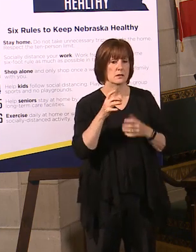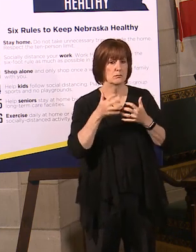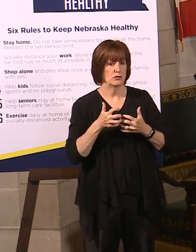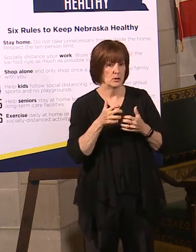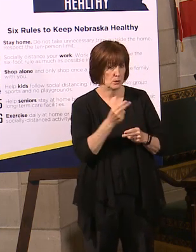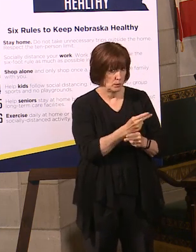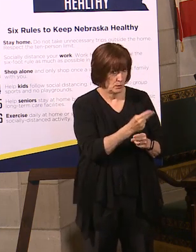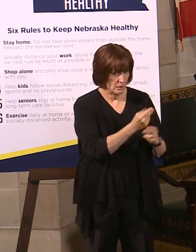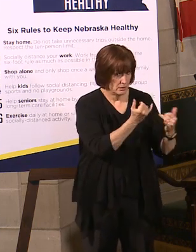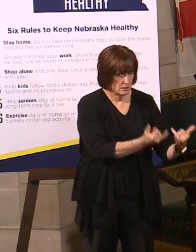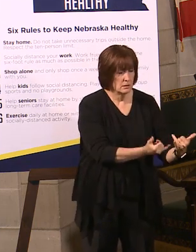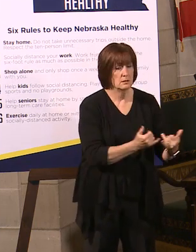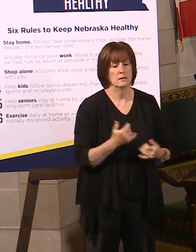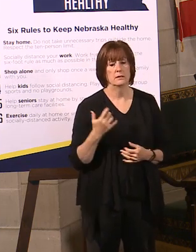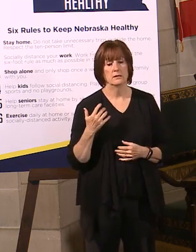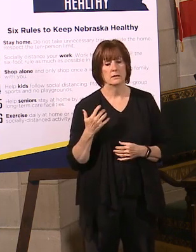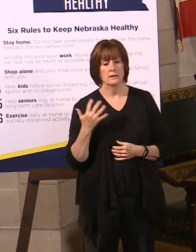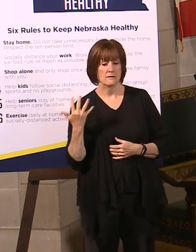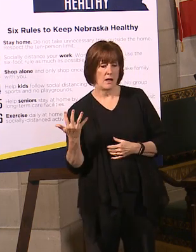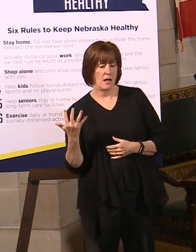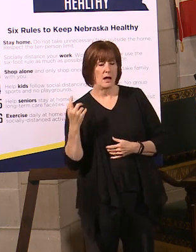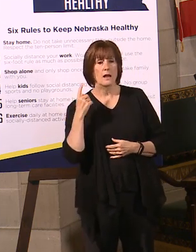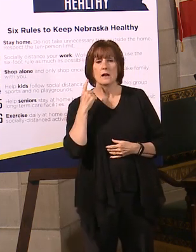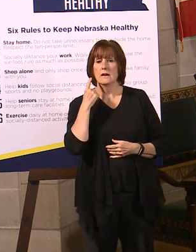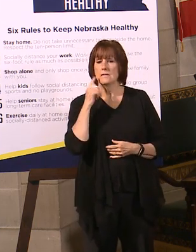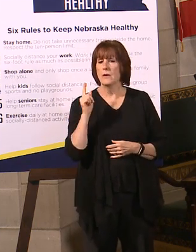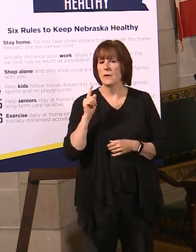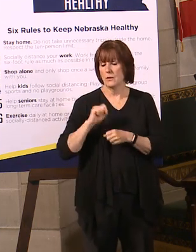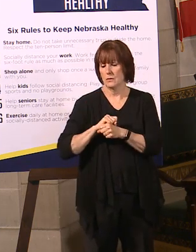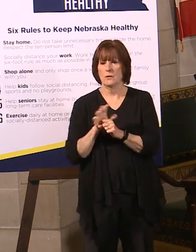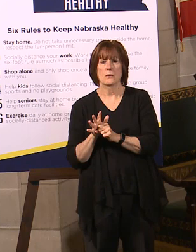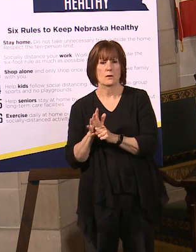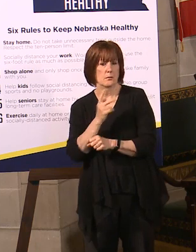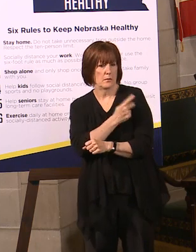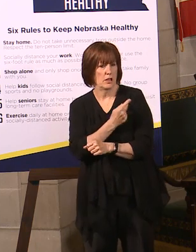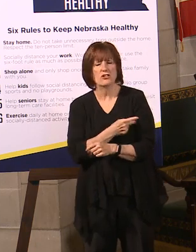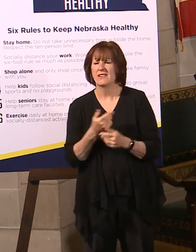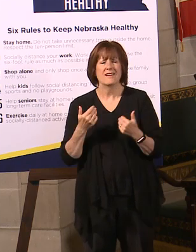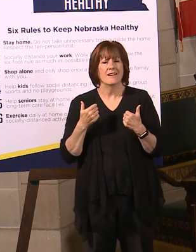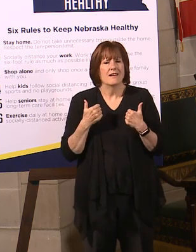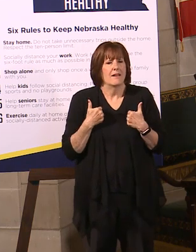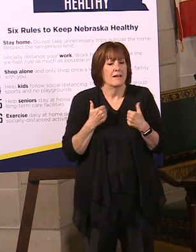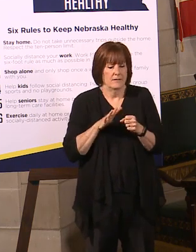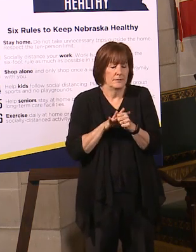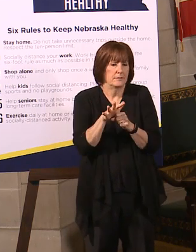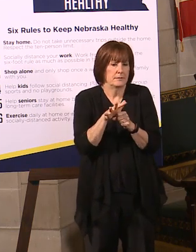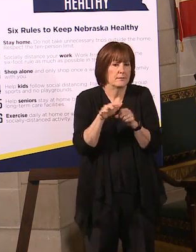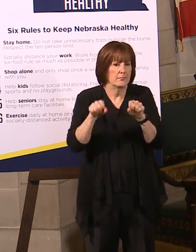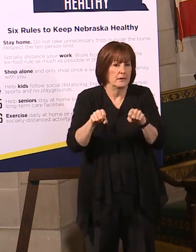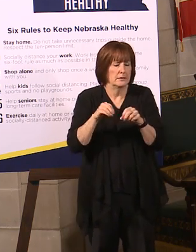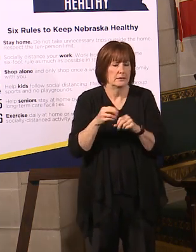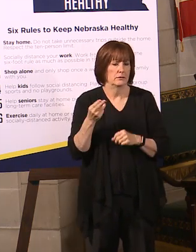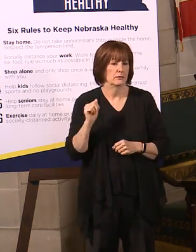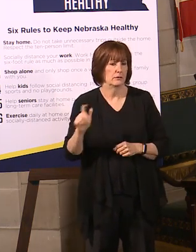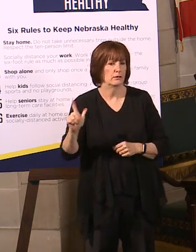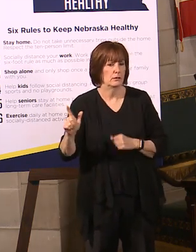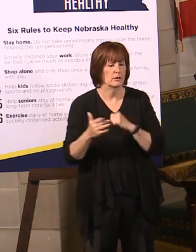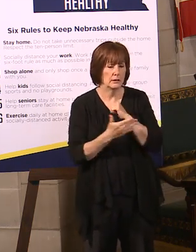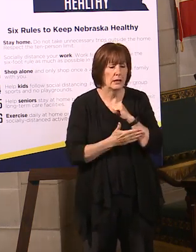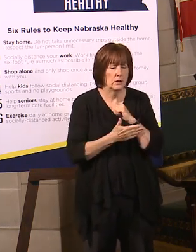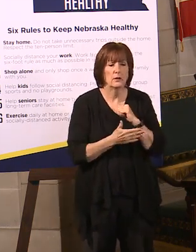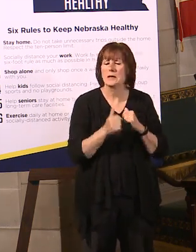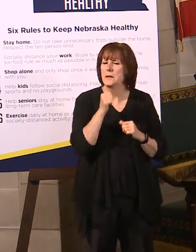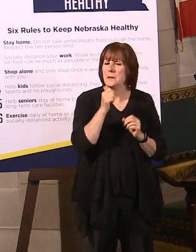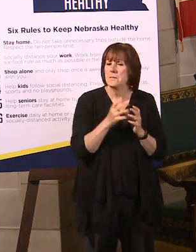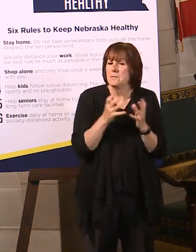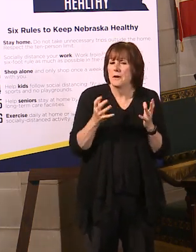5 of them are for coronavirus patients. So you can see we still got capacity even there in Hall County. So again, we really haven't